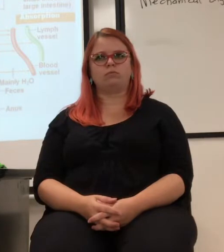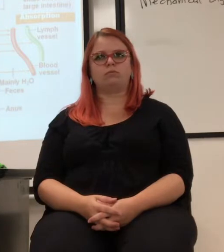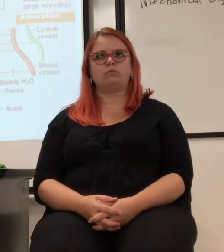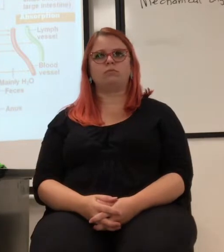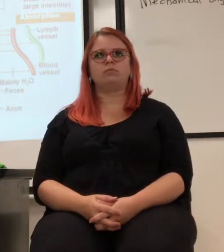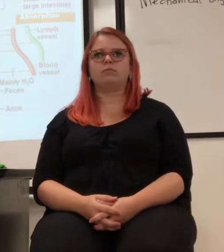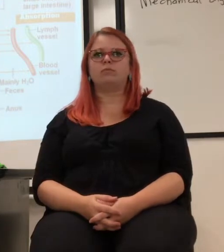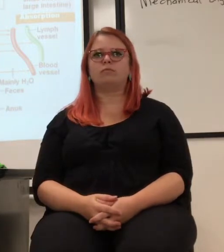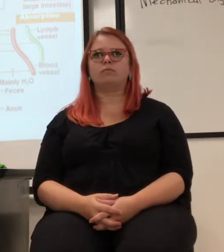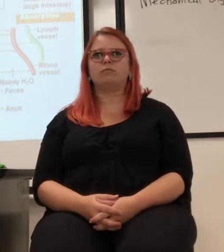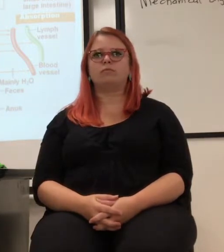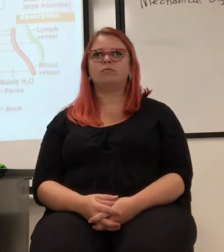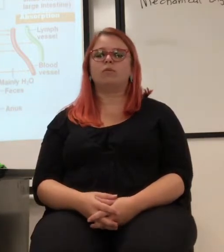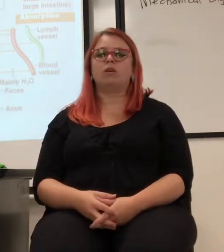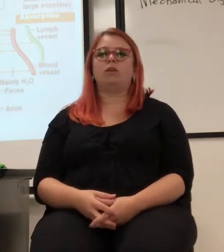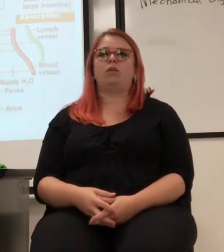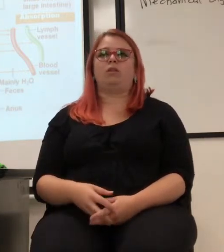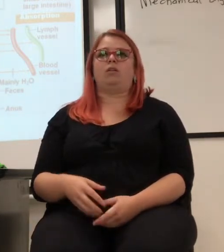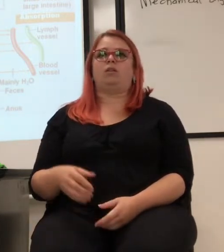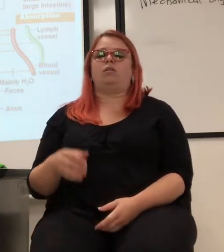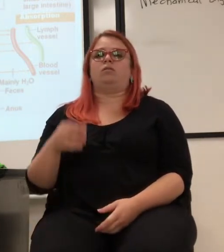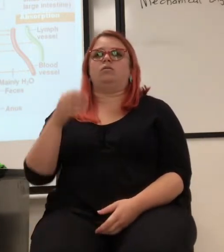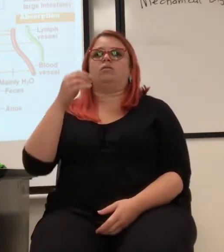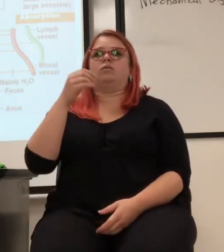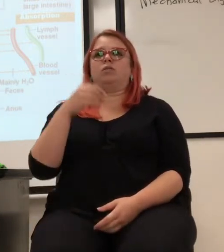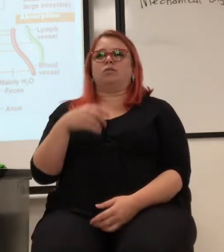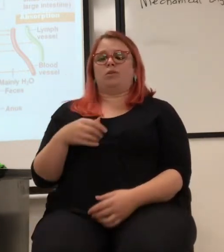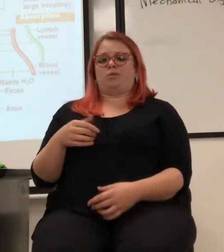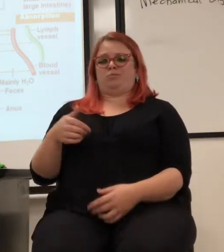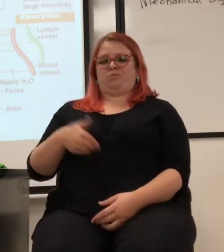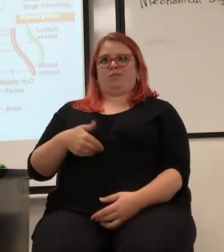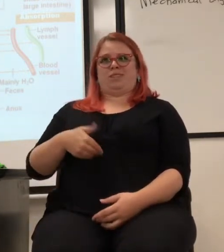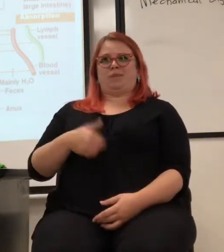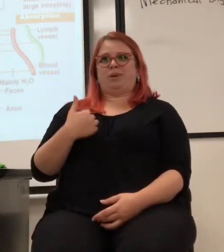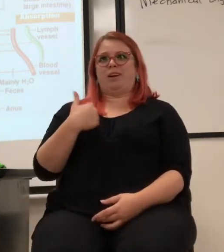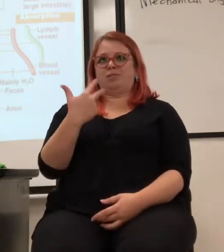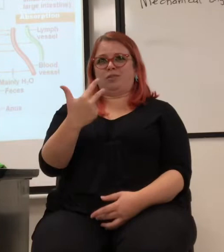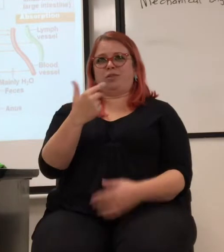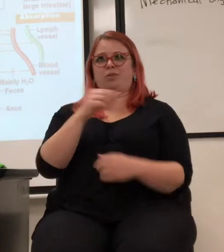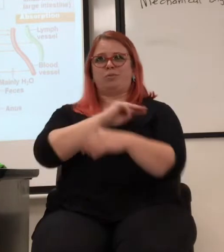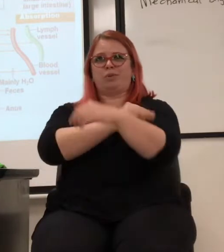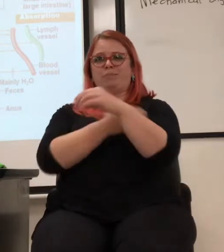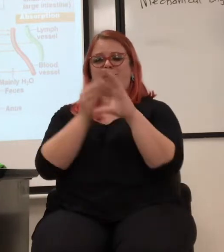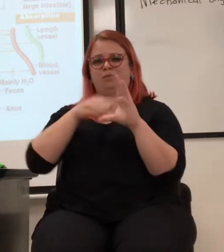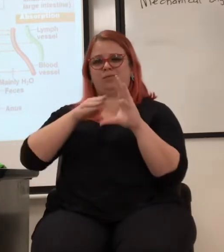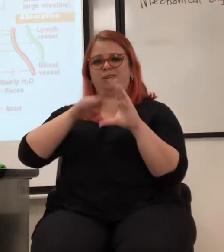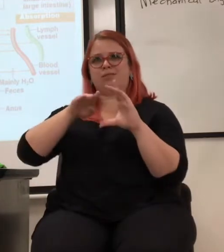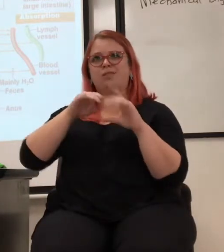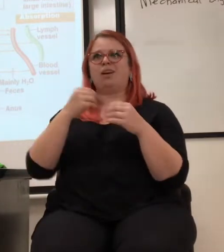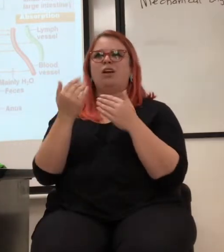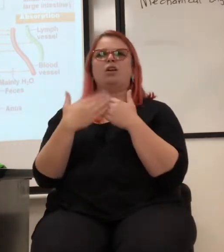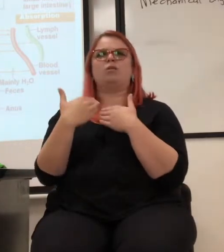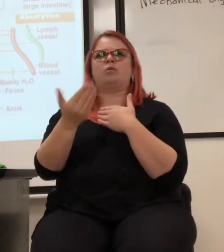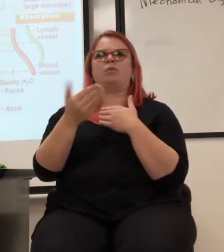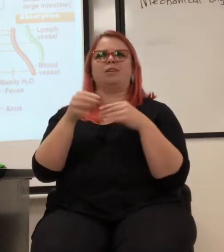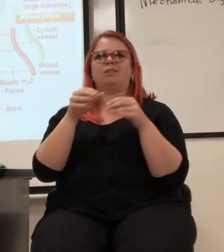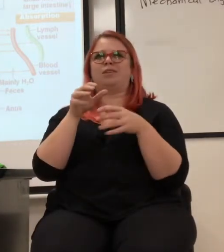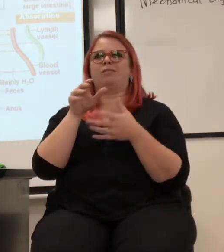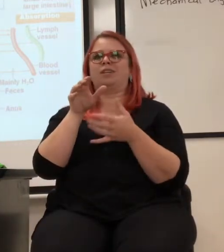Everywhere else, the digestive tract has 2 muscle layers. If you look at the digestive tract,